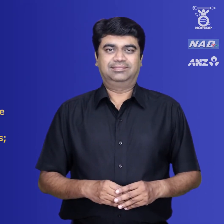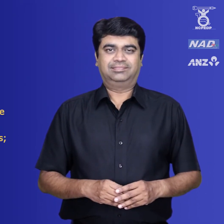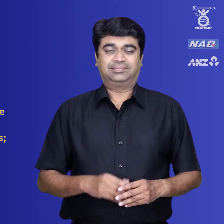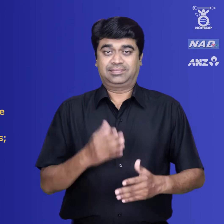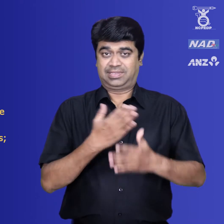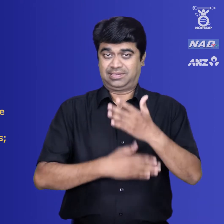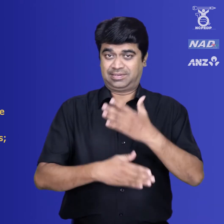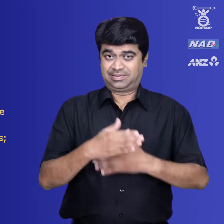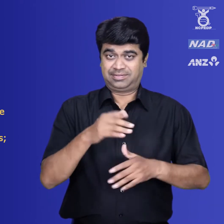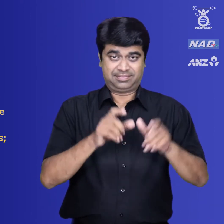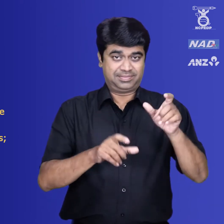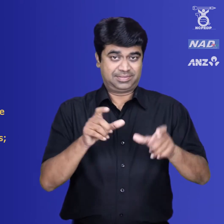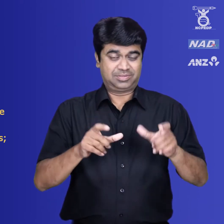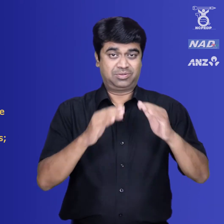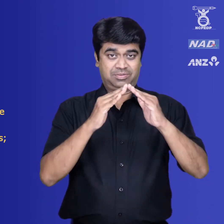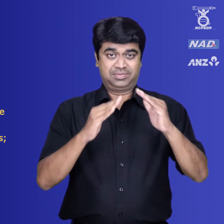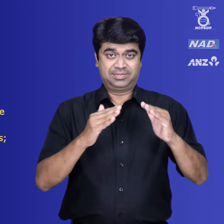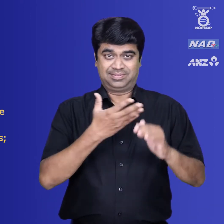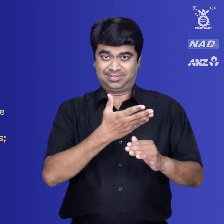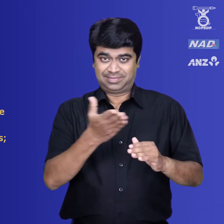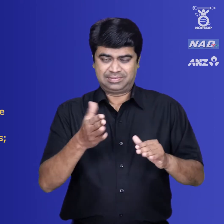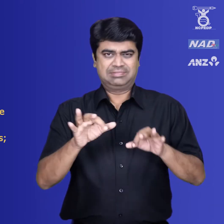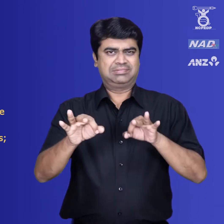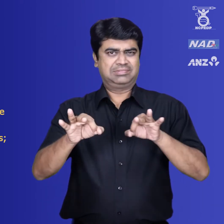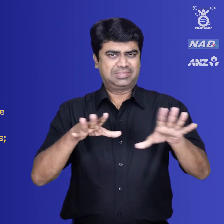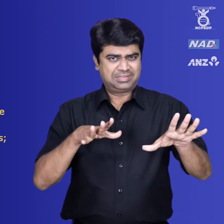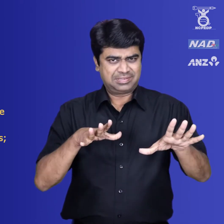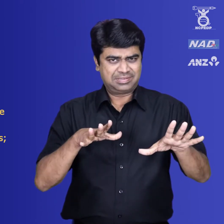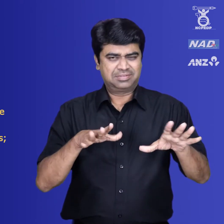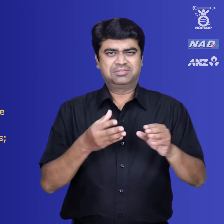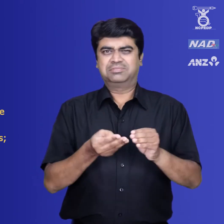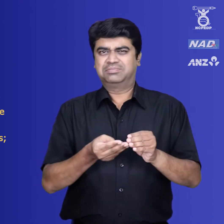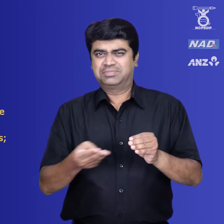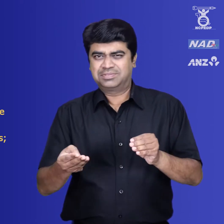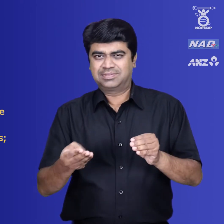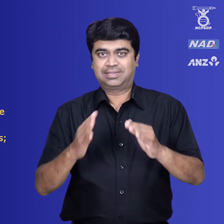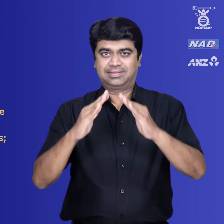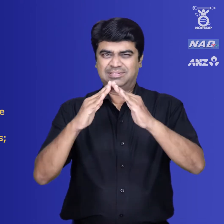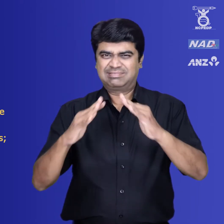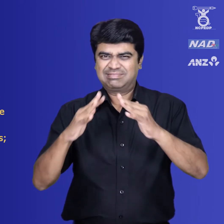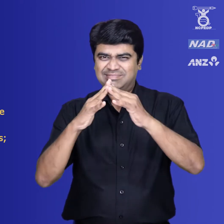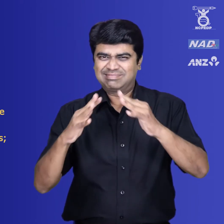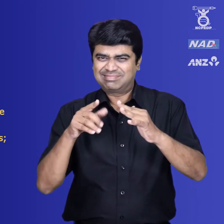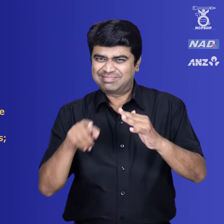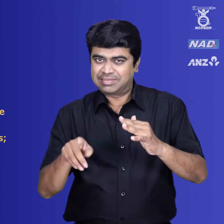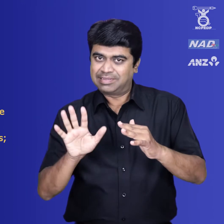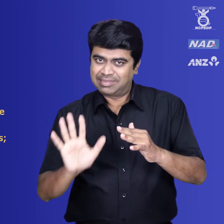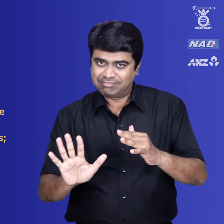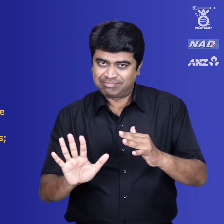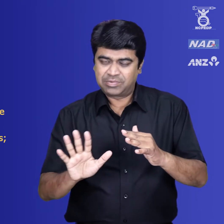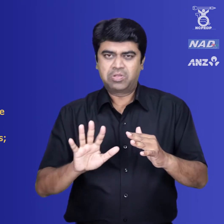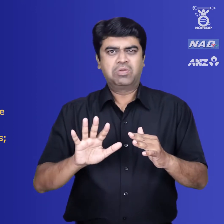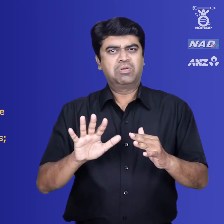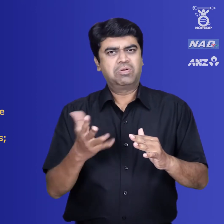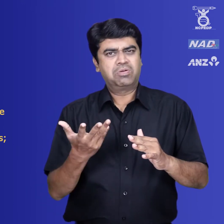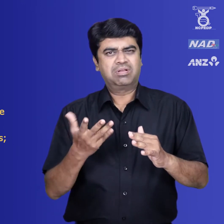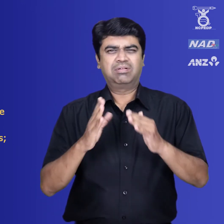Access to safe drinking water and appropriate and accessible sanitation